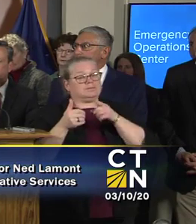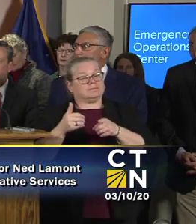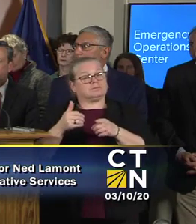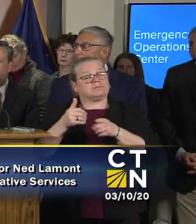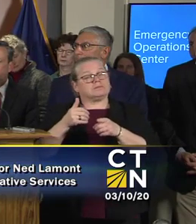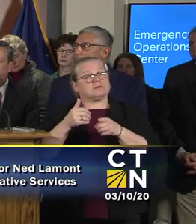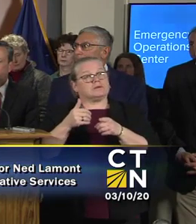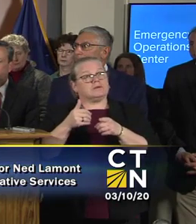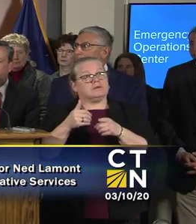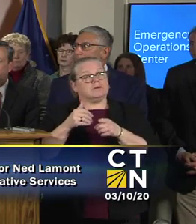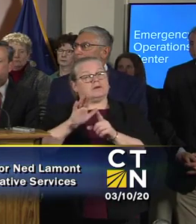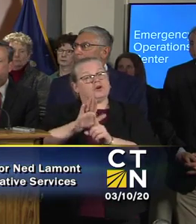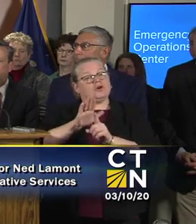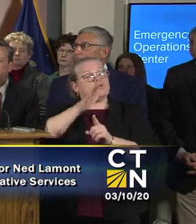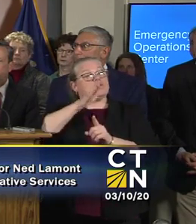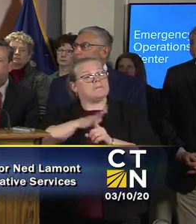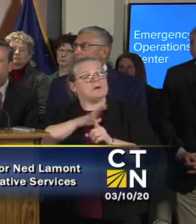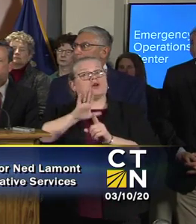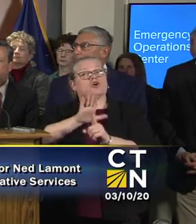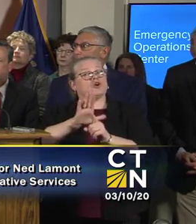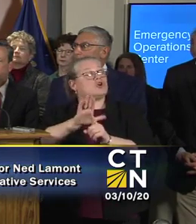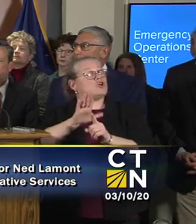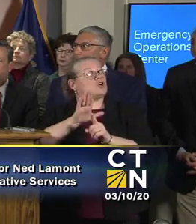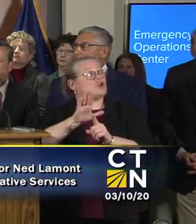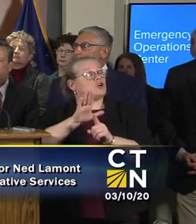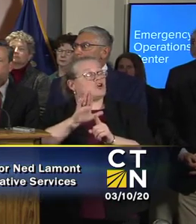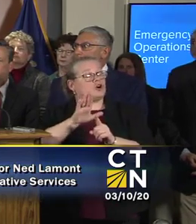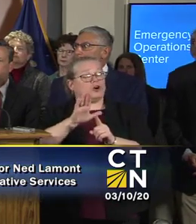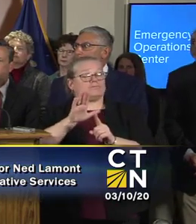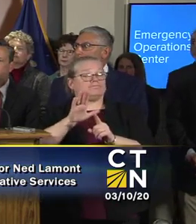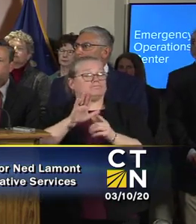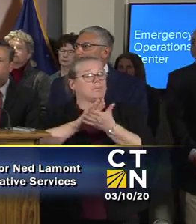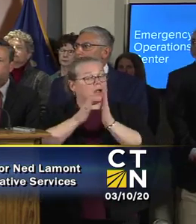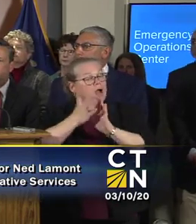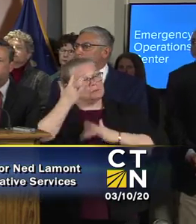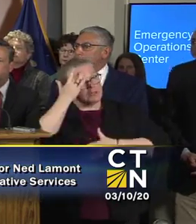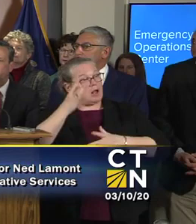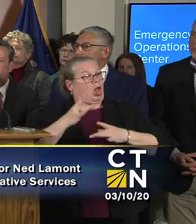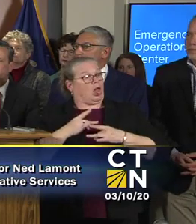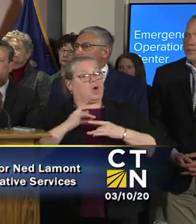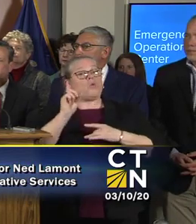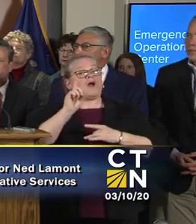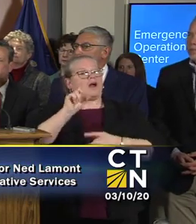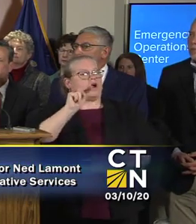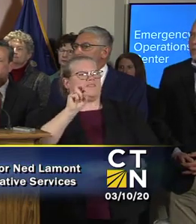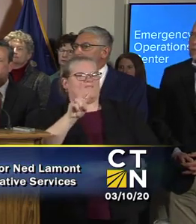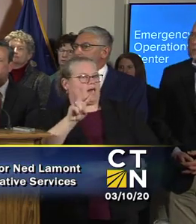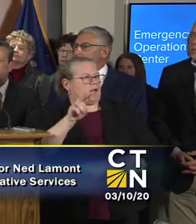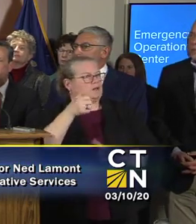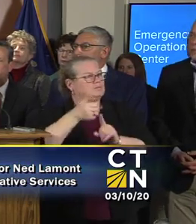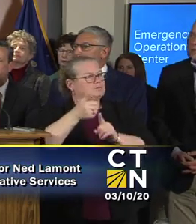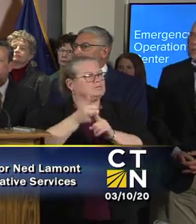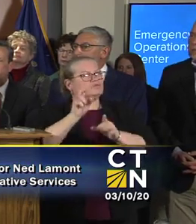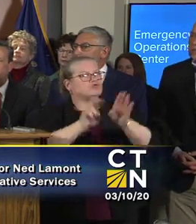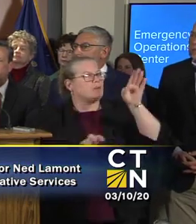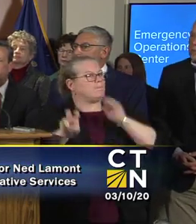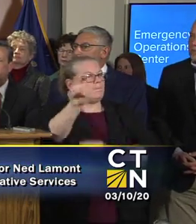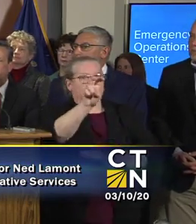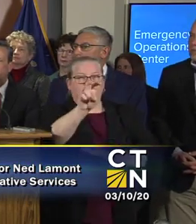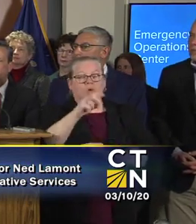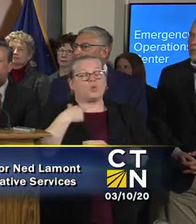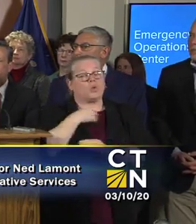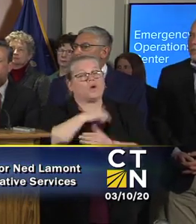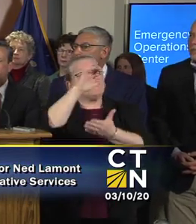infection occurred based on a trip out of state in Nevada. So we believe was acquired there, flew home, and was